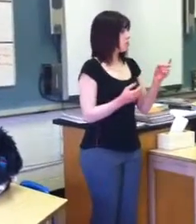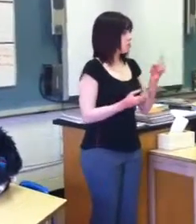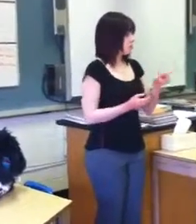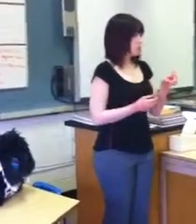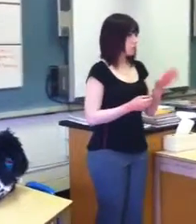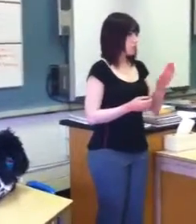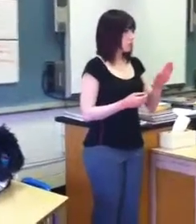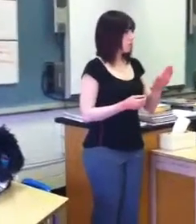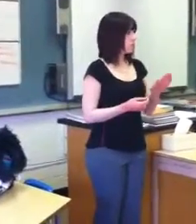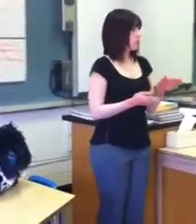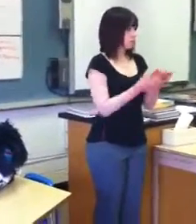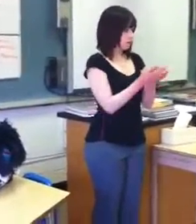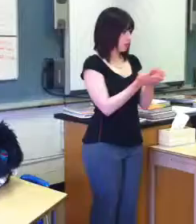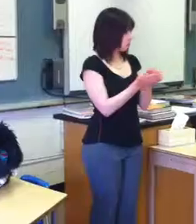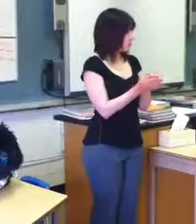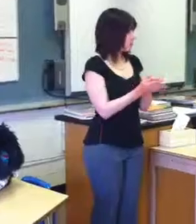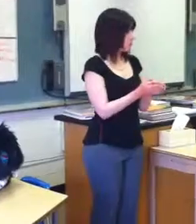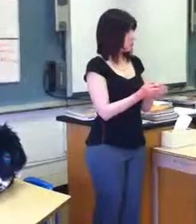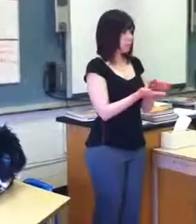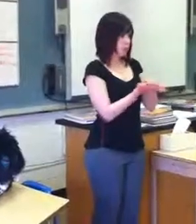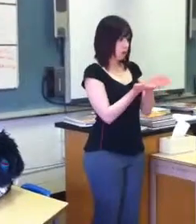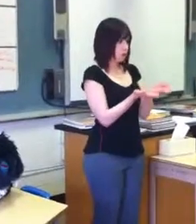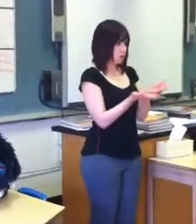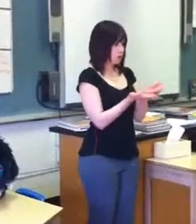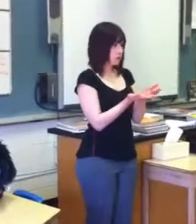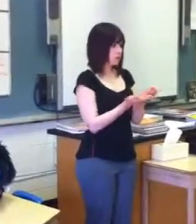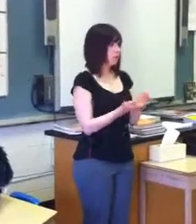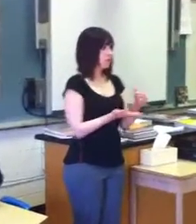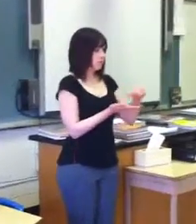to like 298.